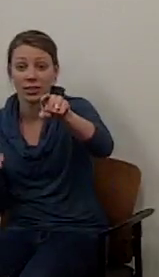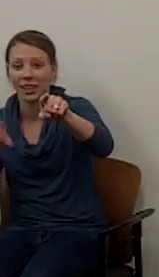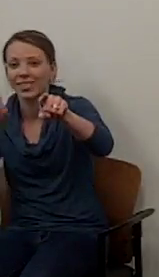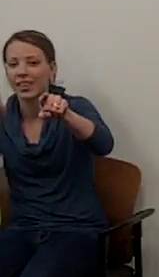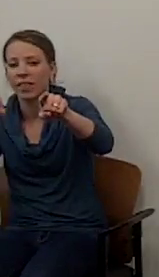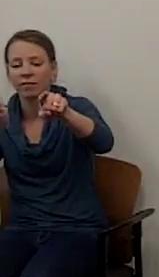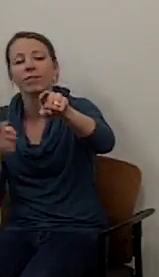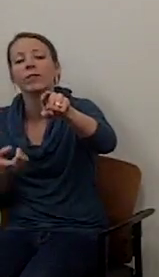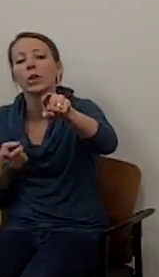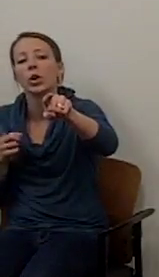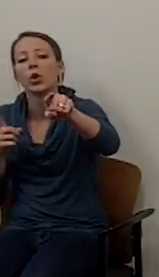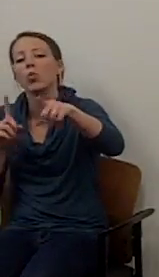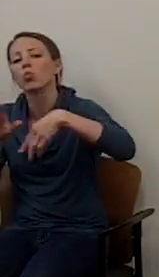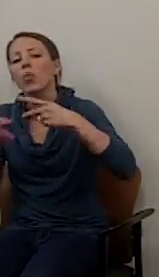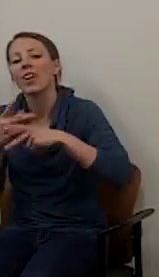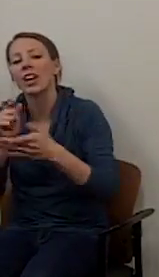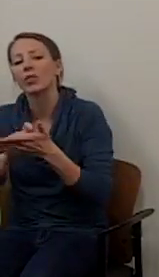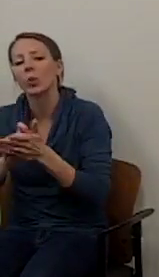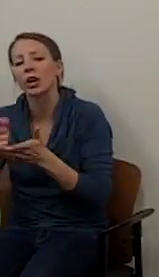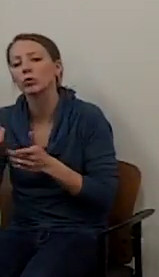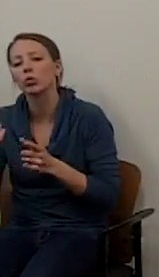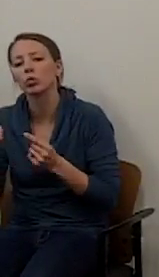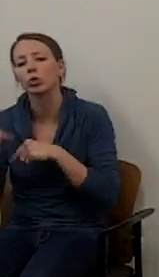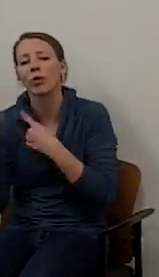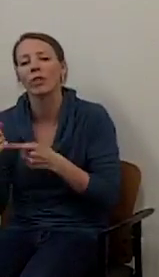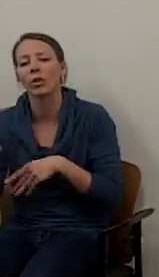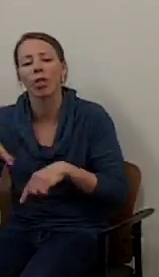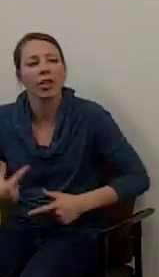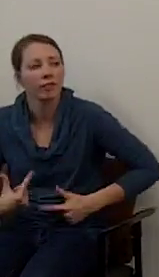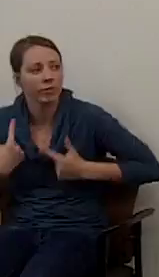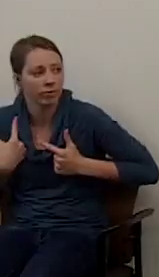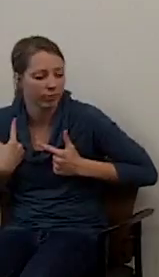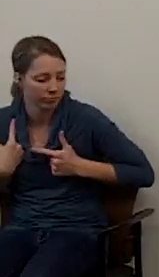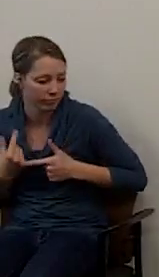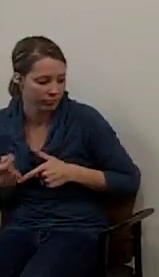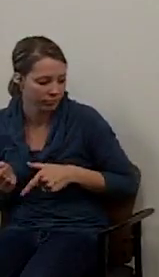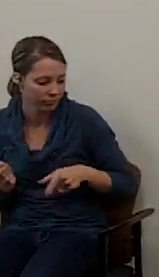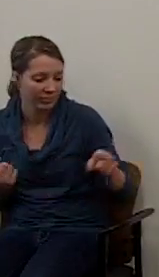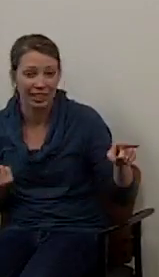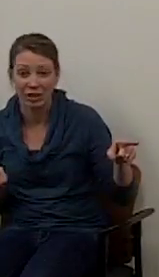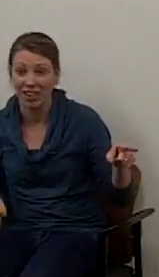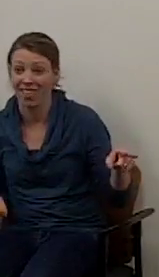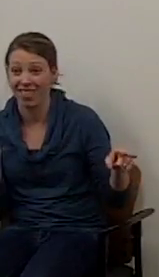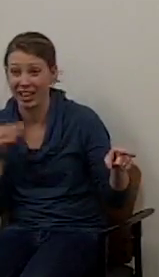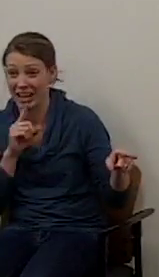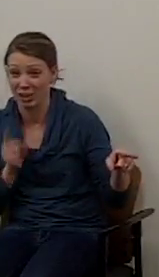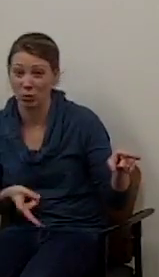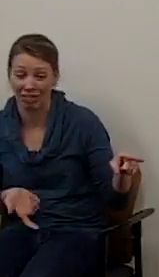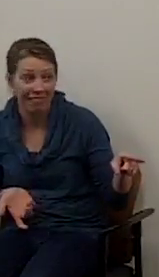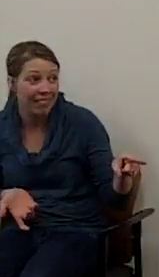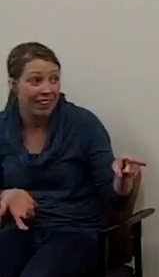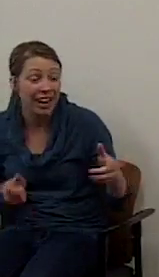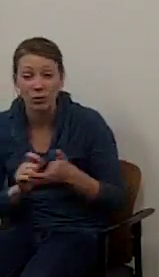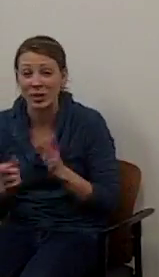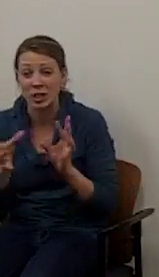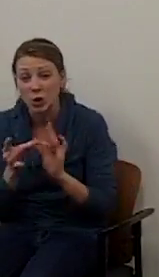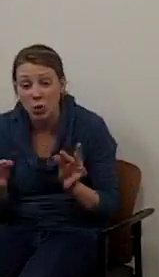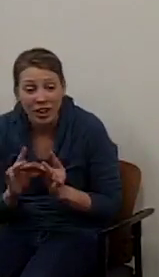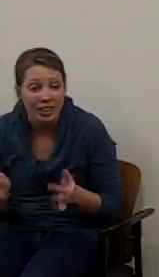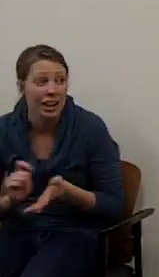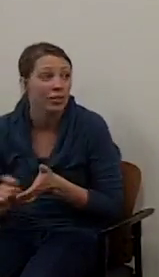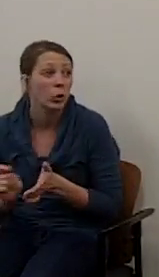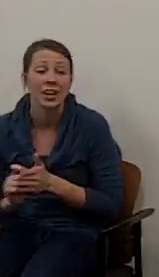What kind of writing have you done so far in your life? I've done a lot, actually. I've written stories, I've